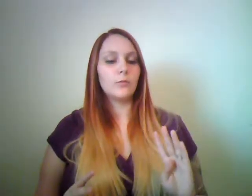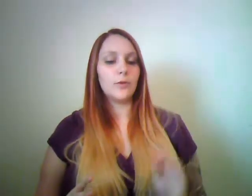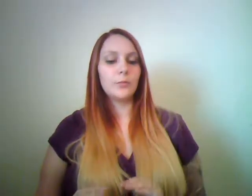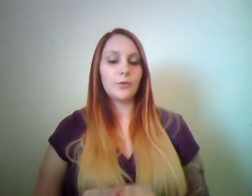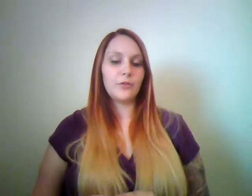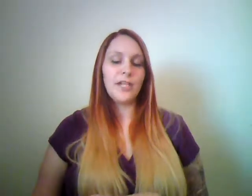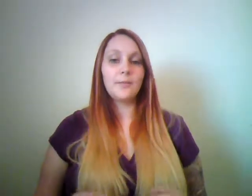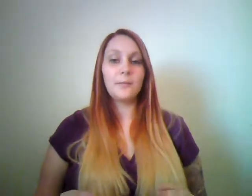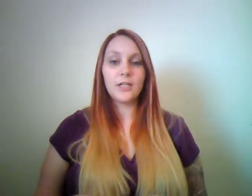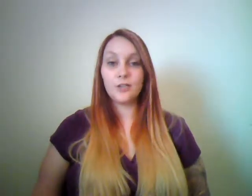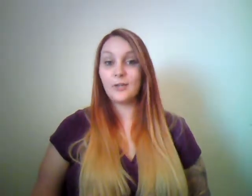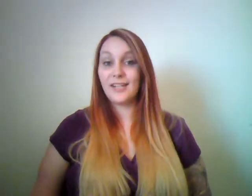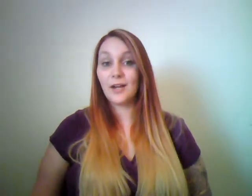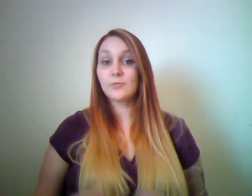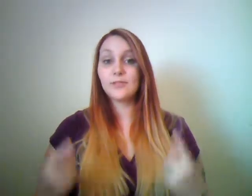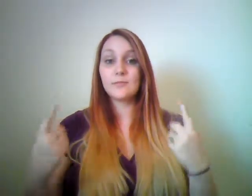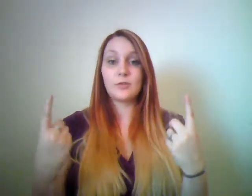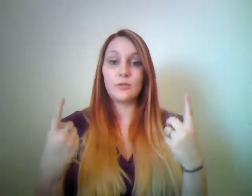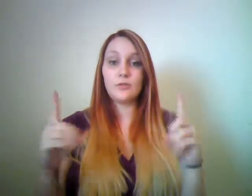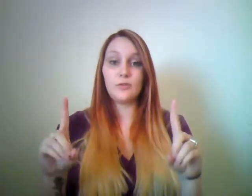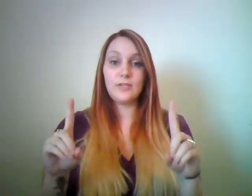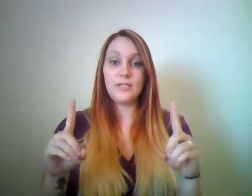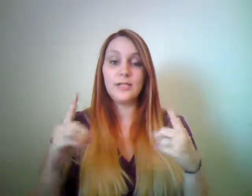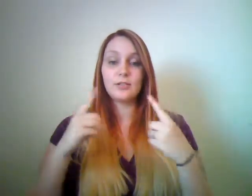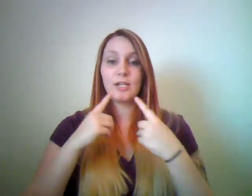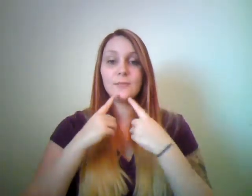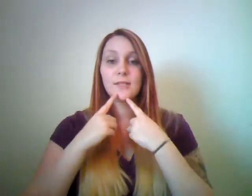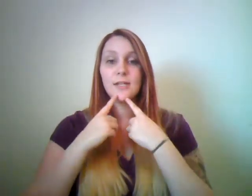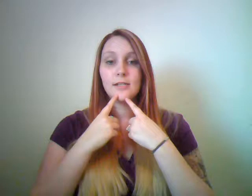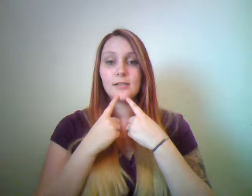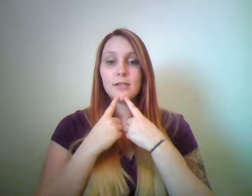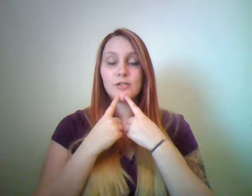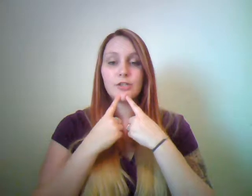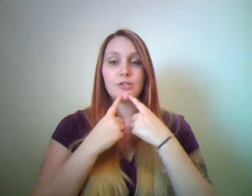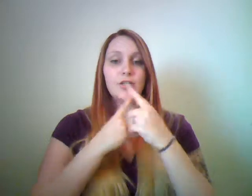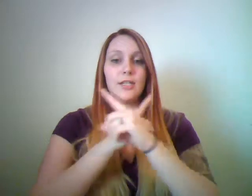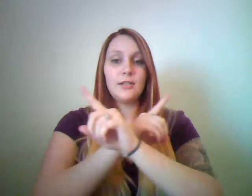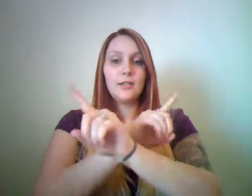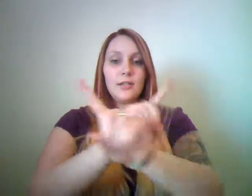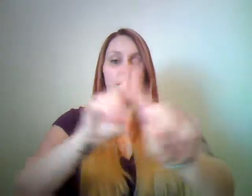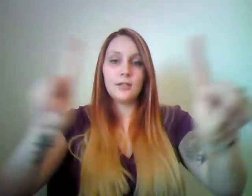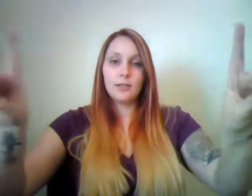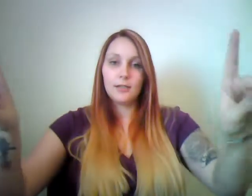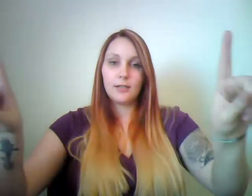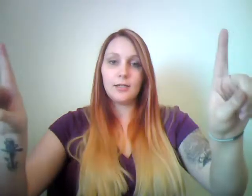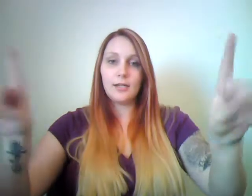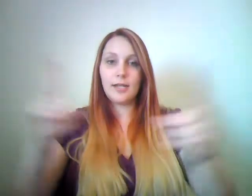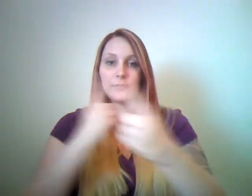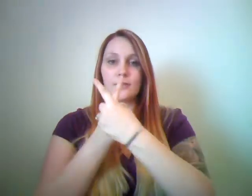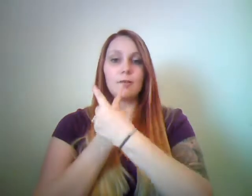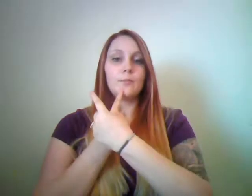Will proclaim, I'm going to do announce. So 2 D hand shapes, touch to your chin, and announce. So,